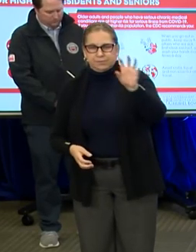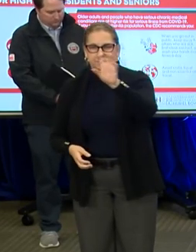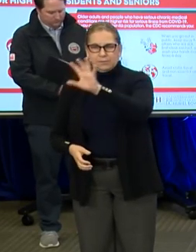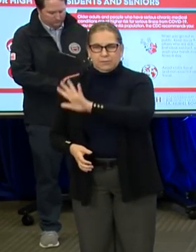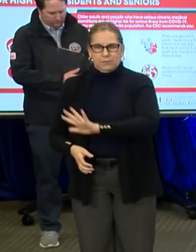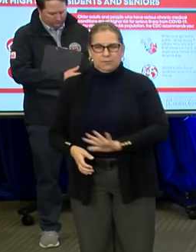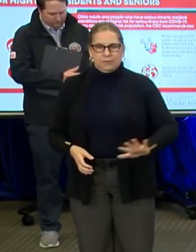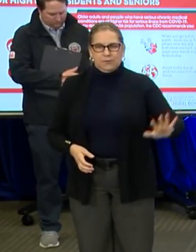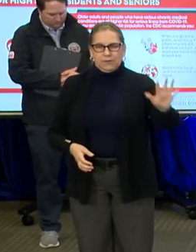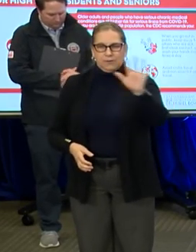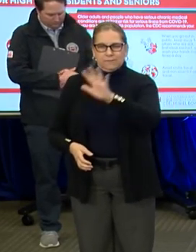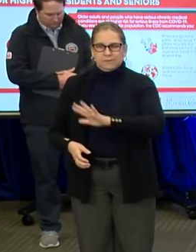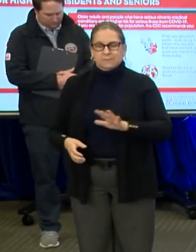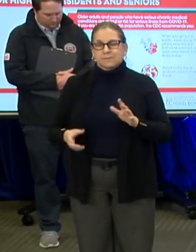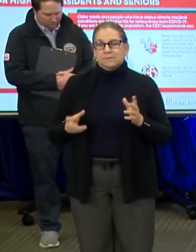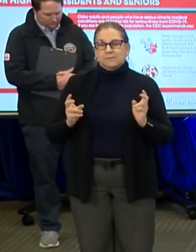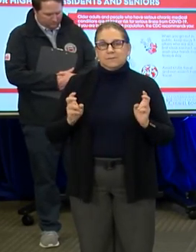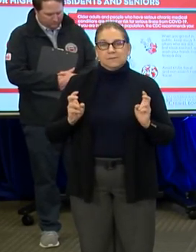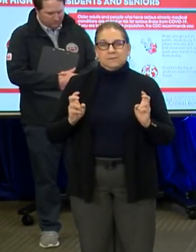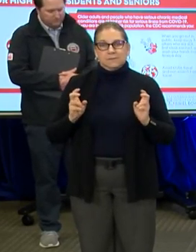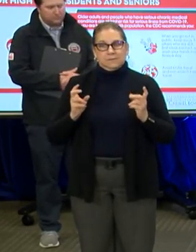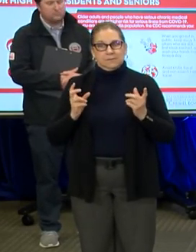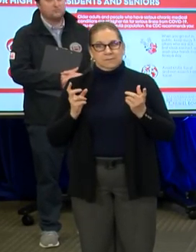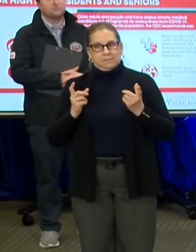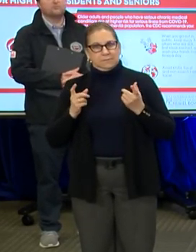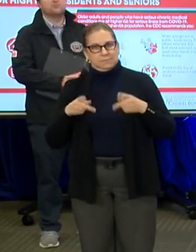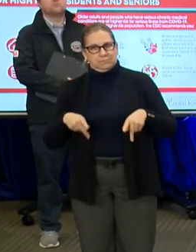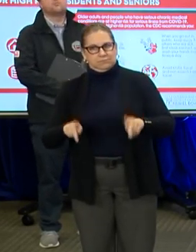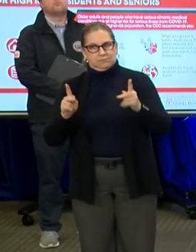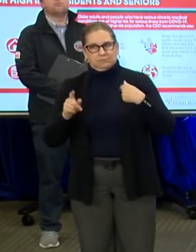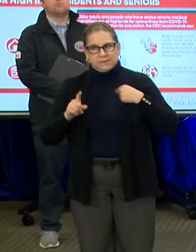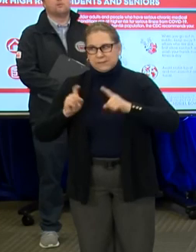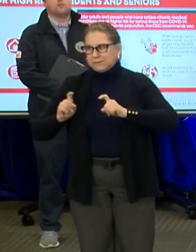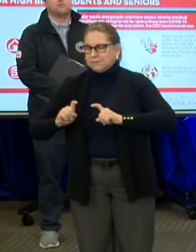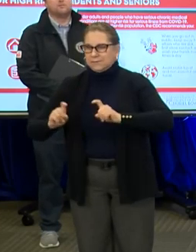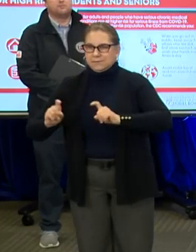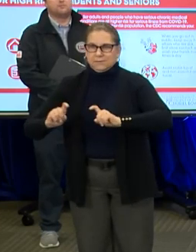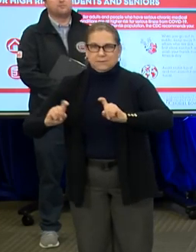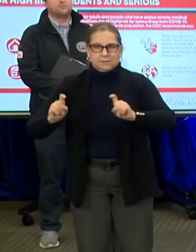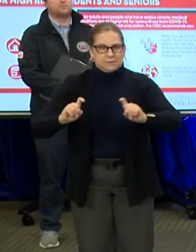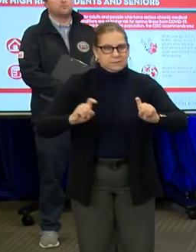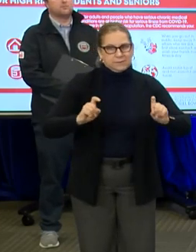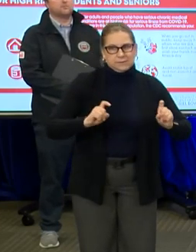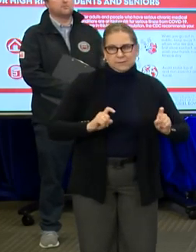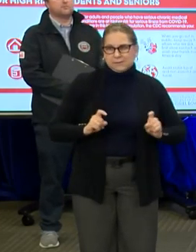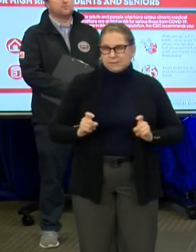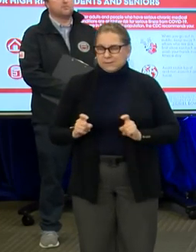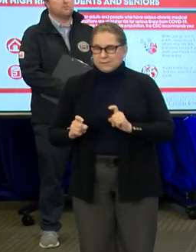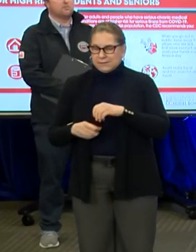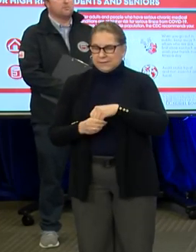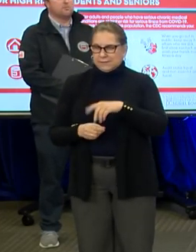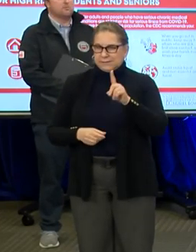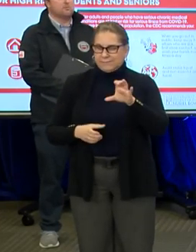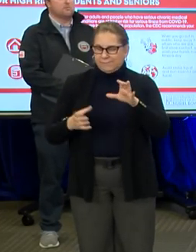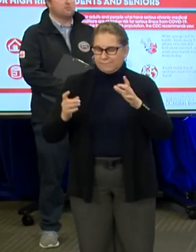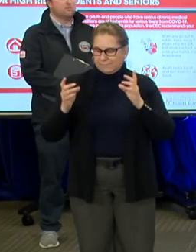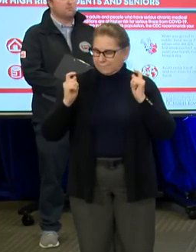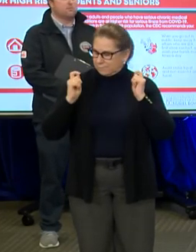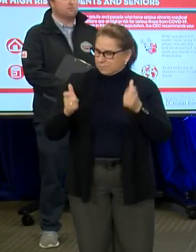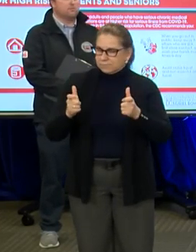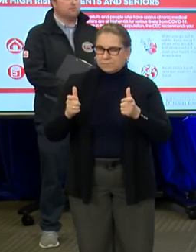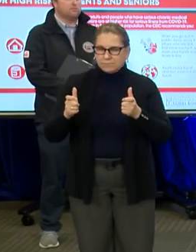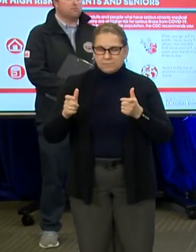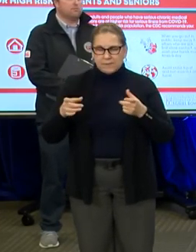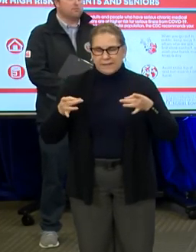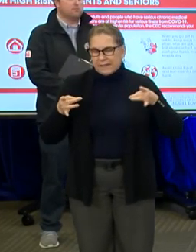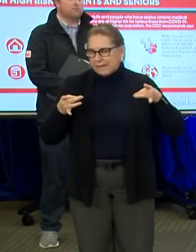and testing resources within the District of Columbia to be used appropriately and efficiently, and for healthcare providers and the local